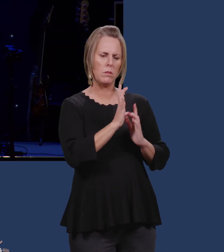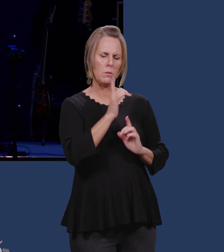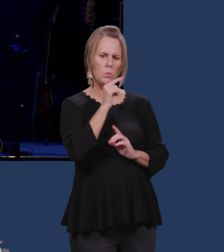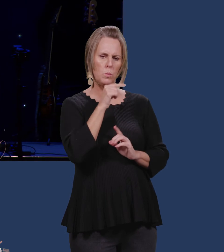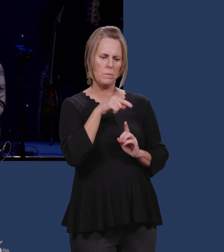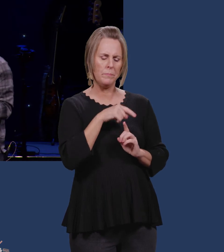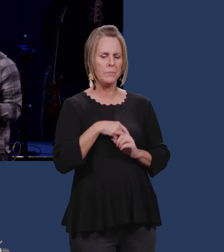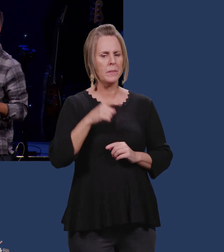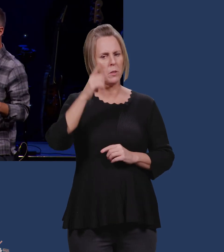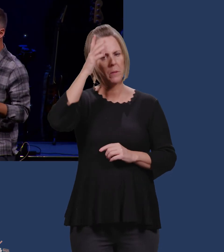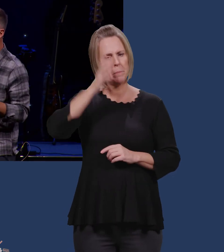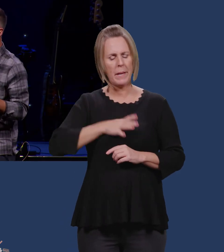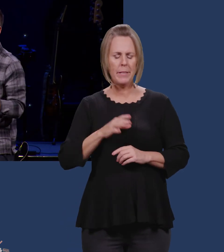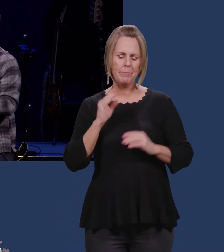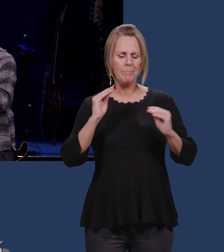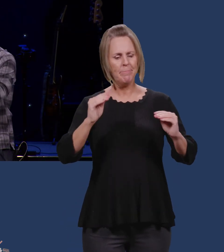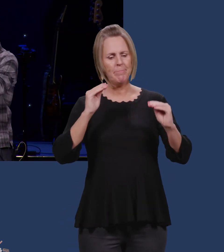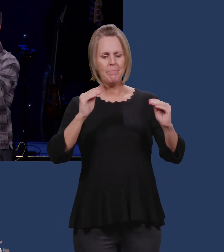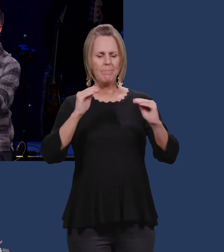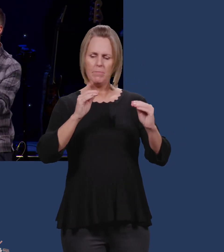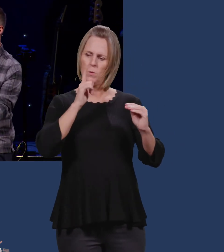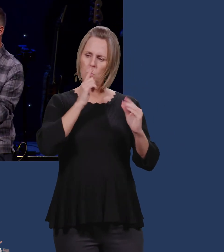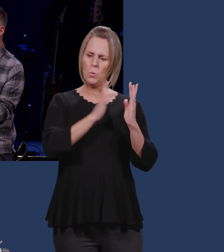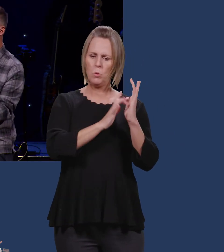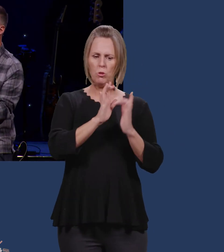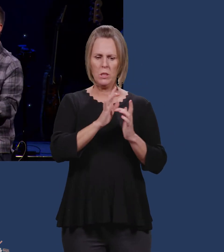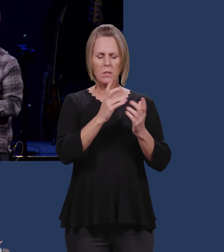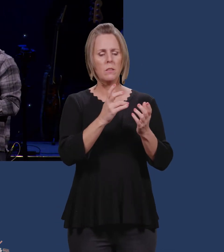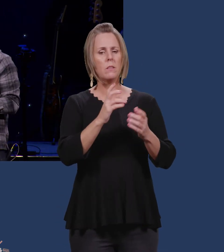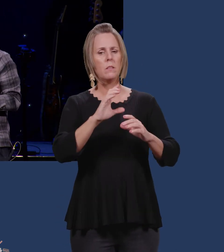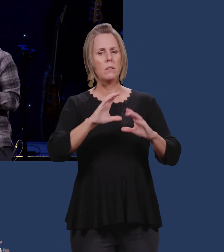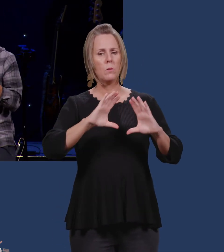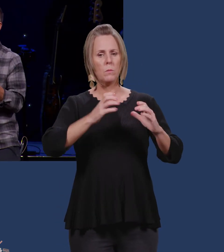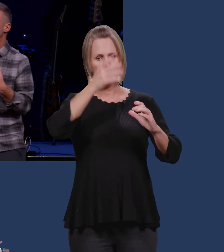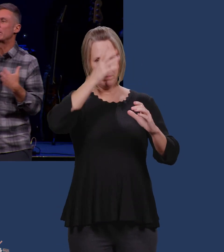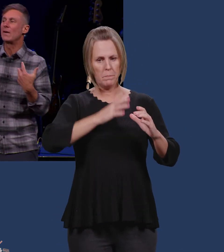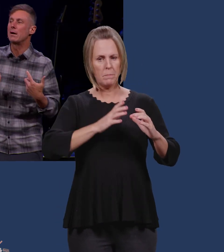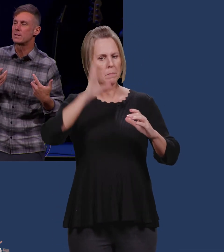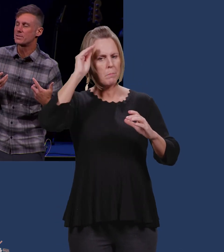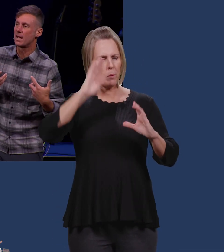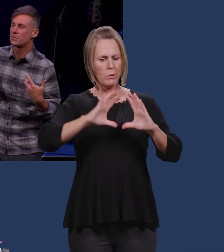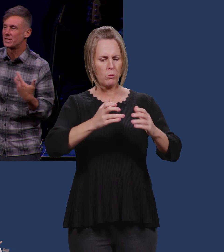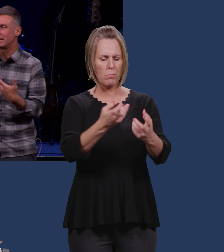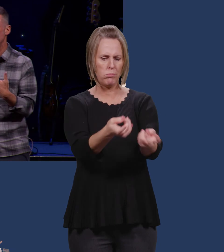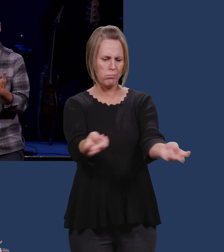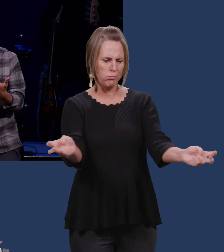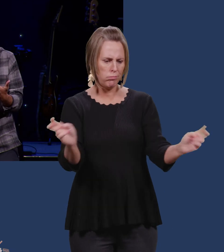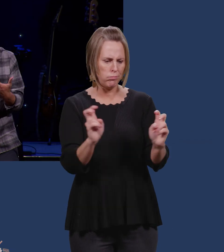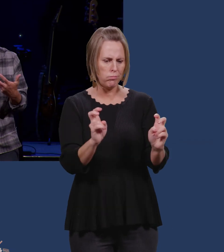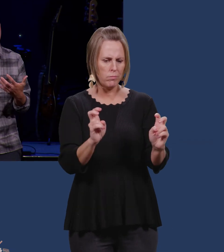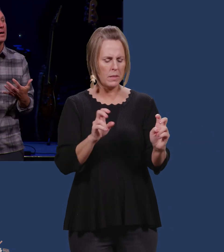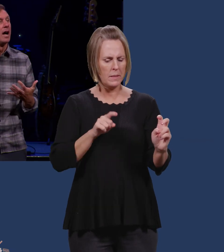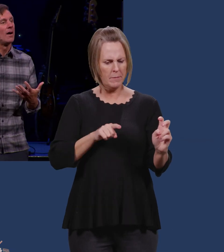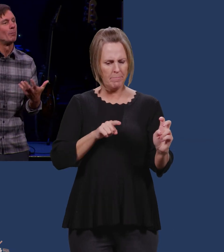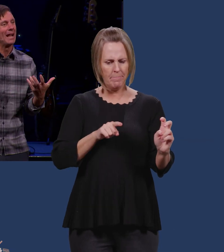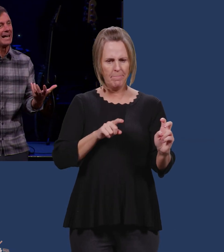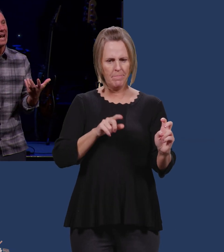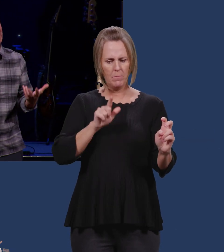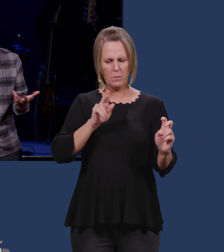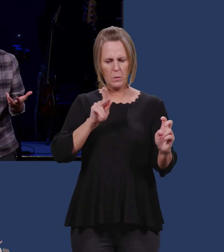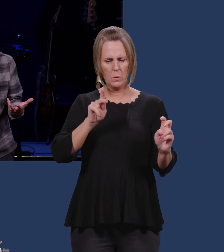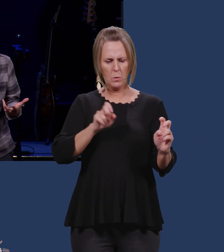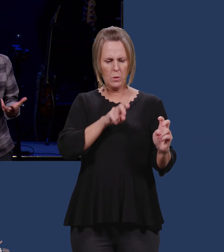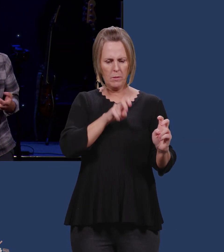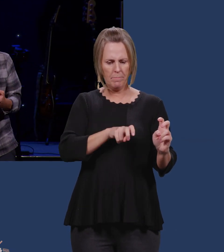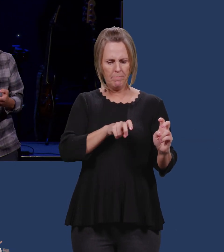person's talking about who Jesus is, and then they have a cabin discussion afterwards. And Luke said he found himself sitting with a group of black